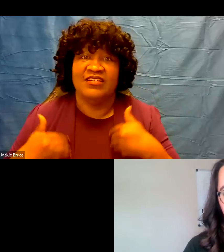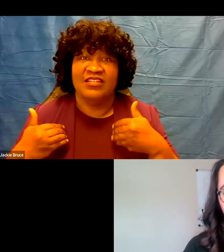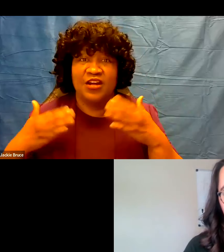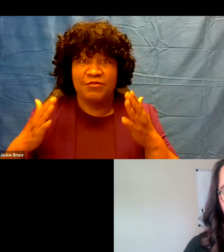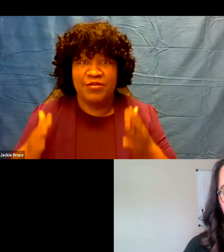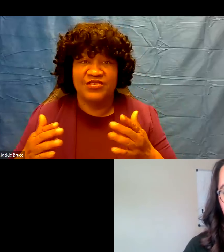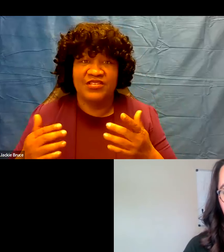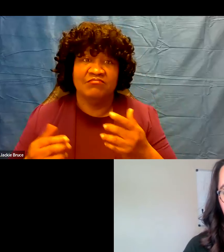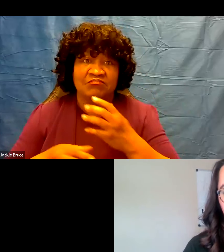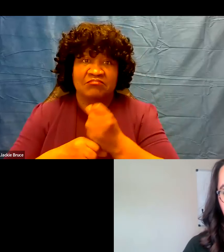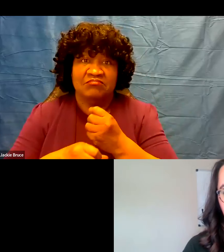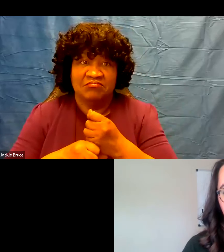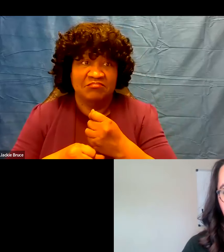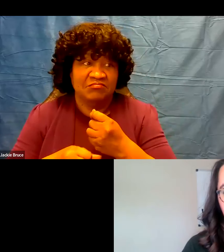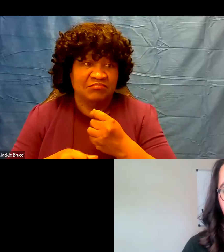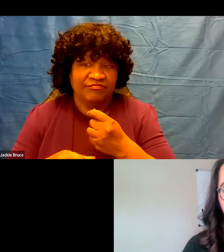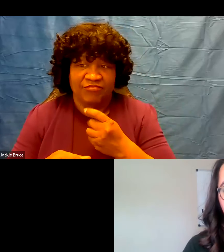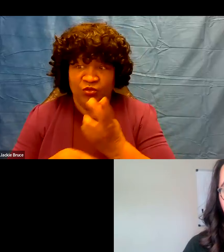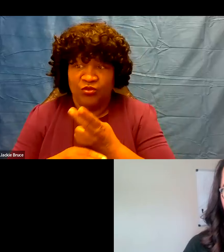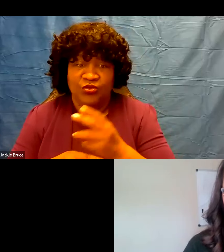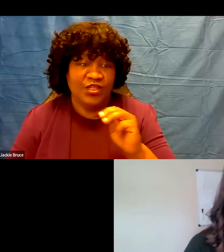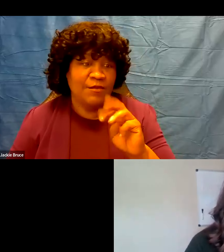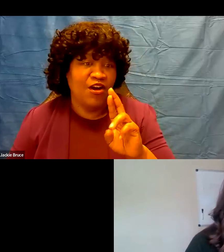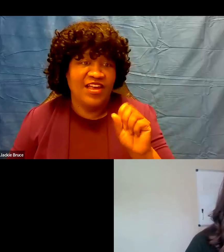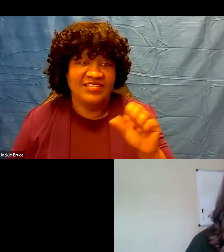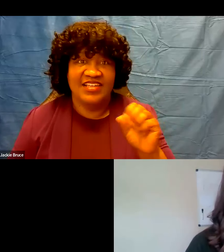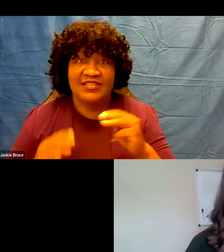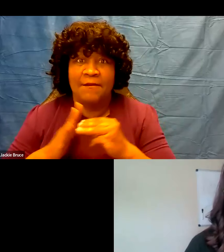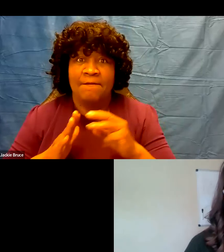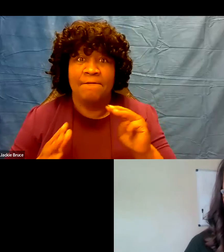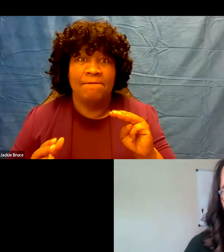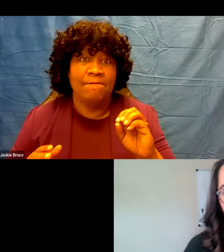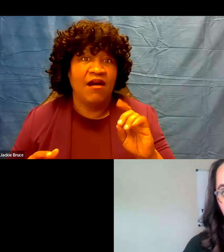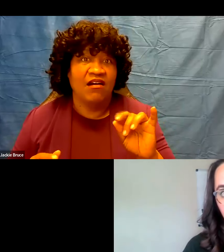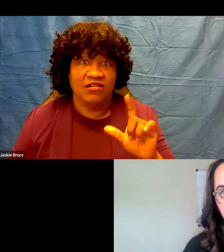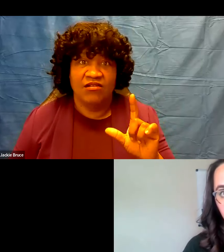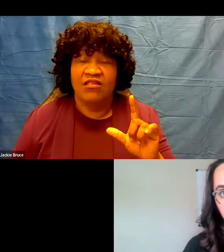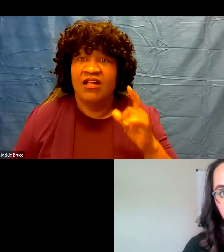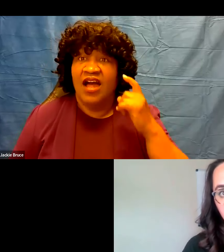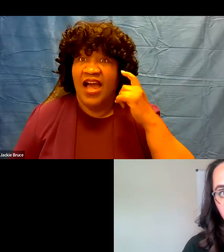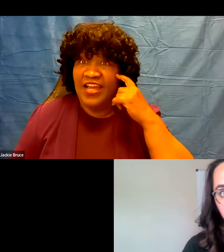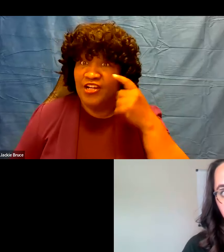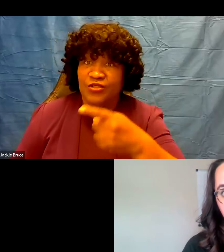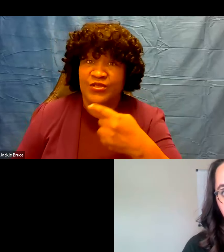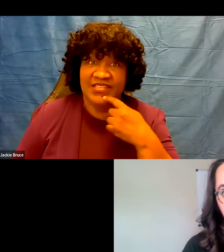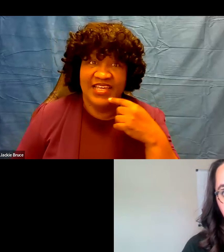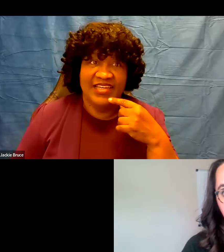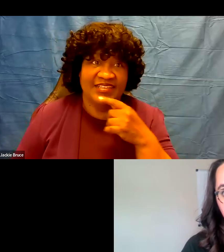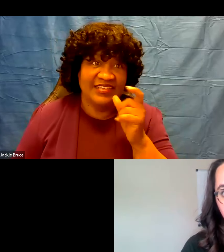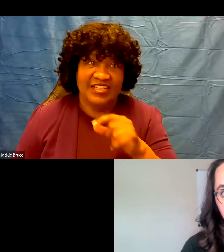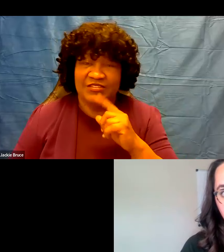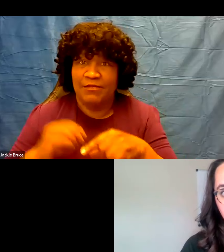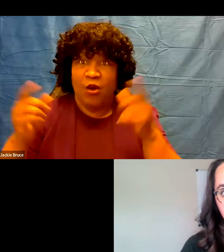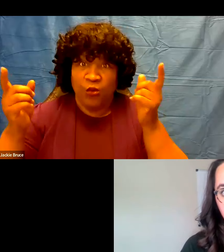accessing MRSS, this MRSS model. And I hear you saying this isn't necessarily about when